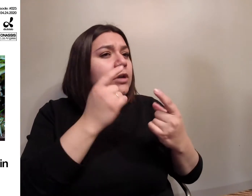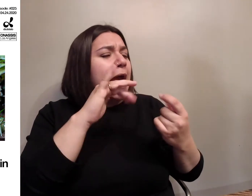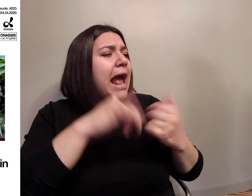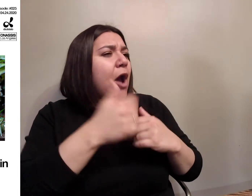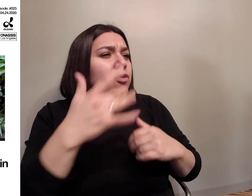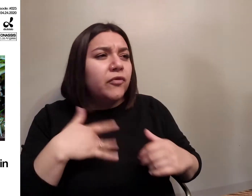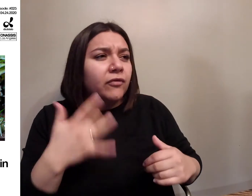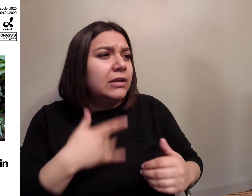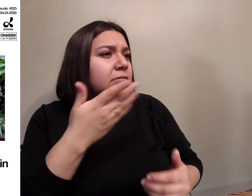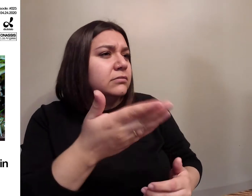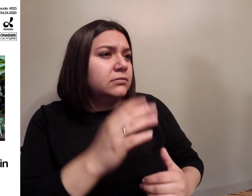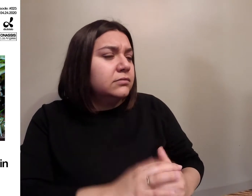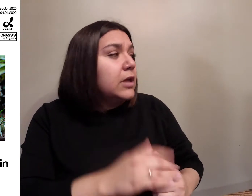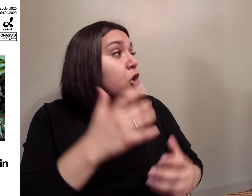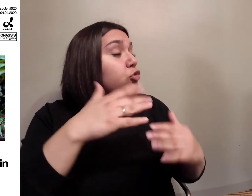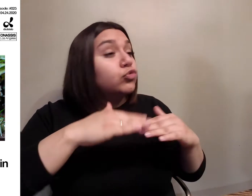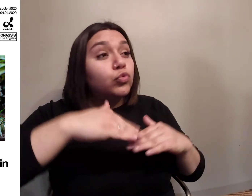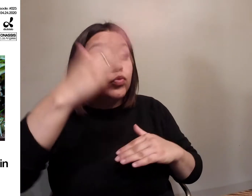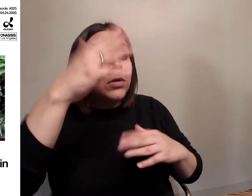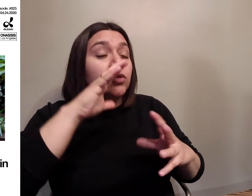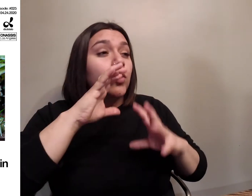much world."